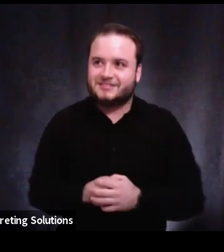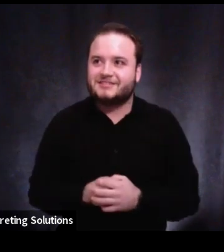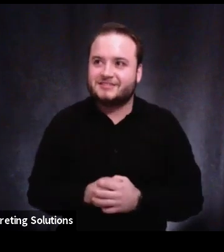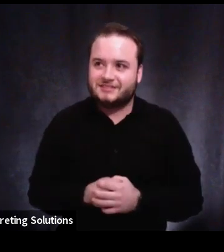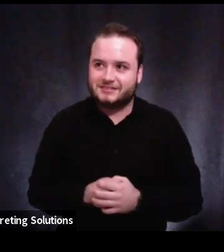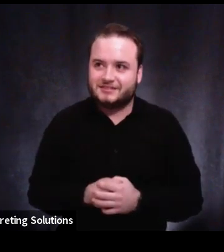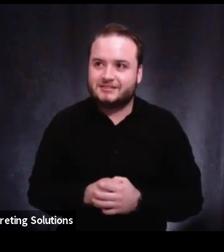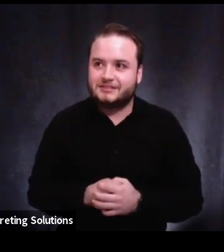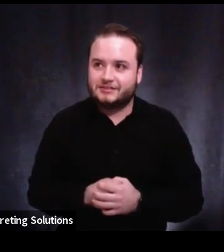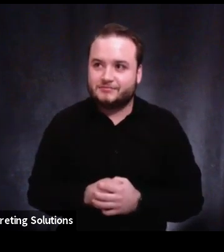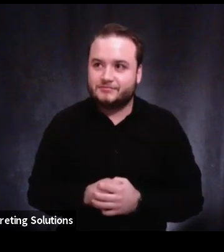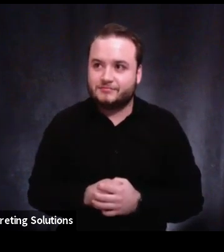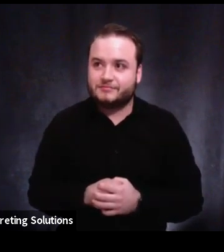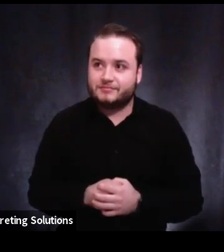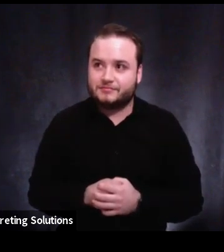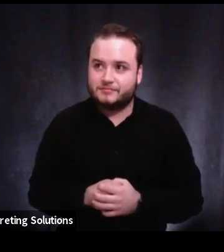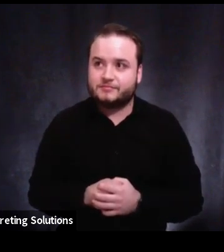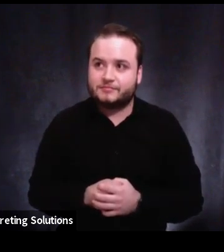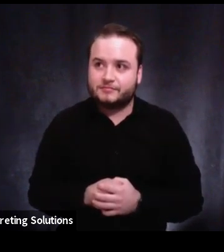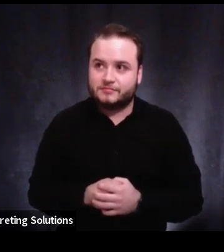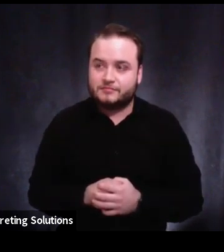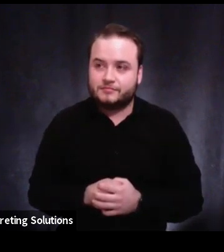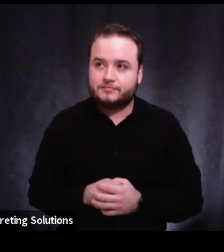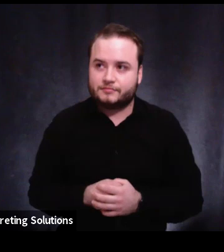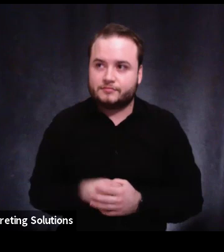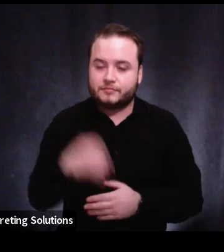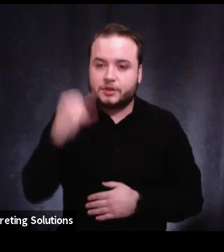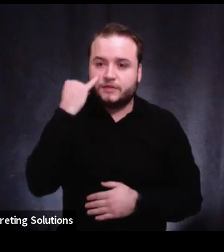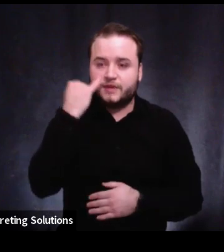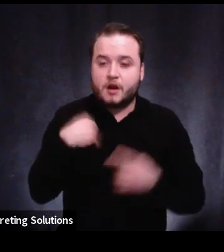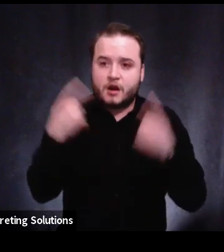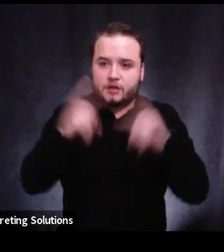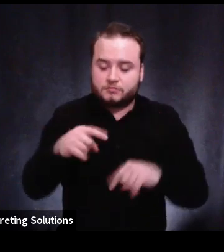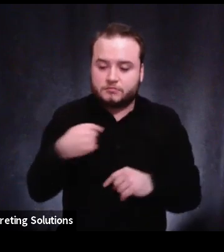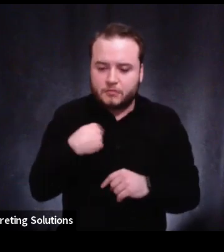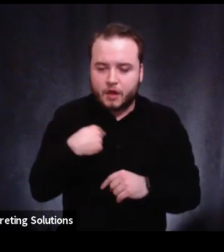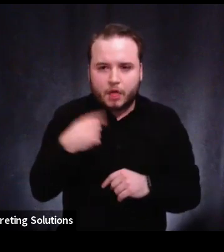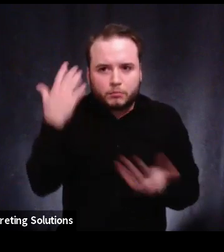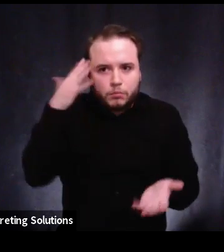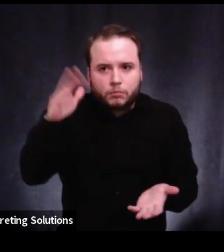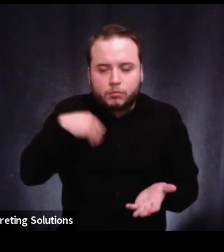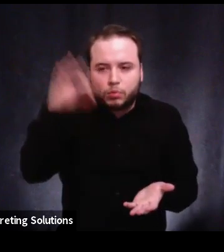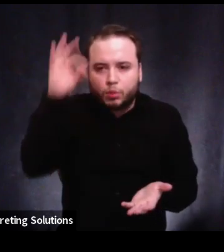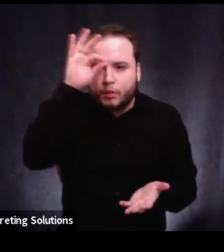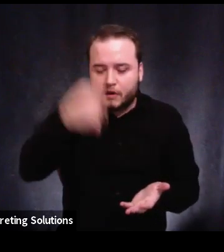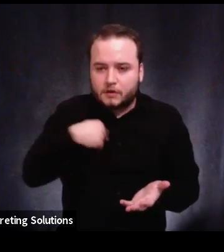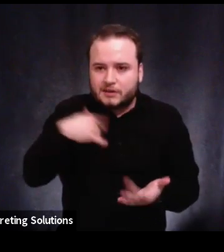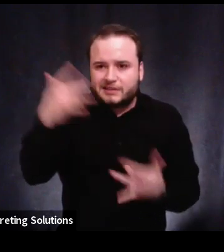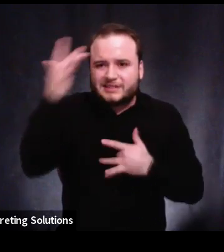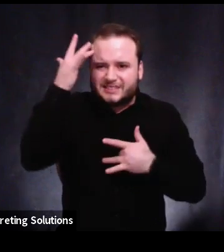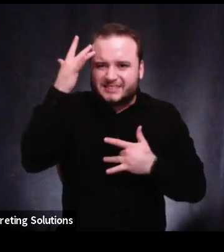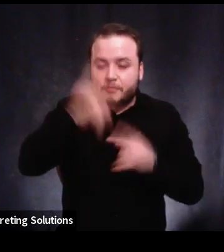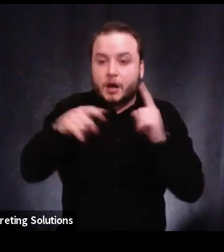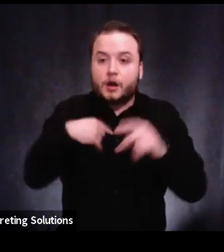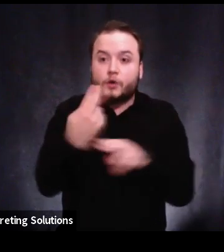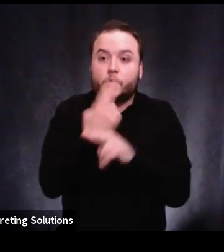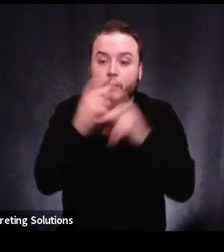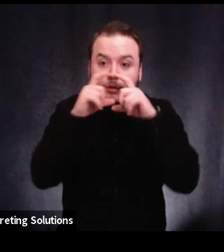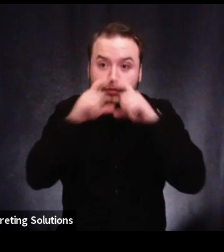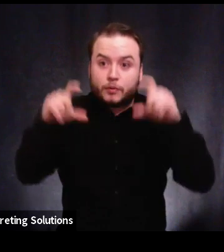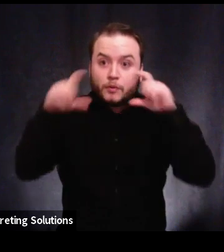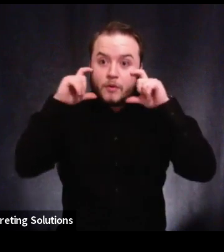the infection and don't know it. Because if I know it, hopefully I'm confined to my home. But I can